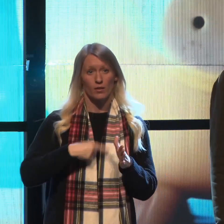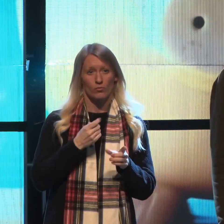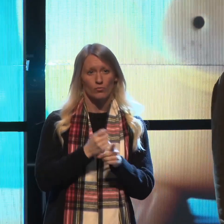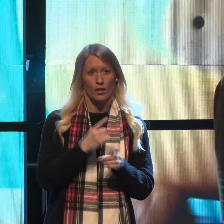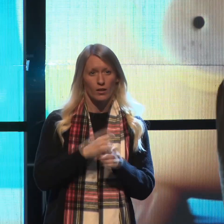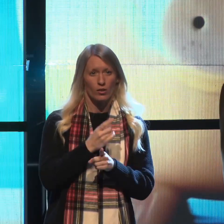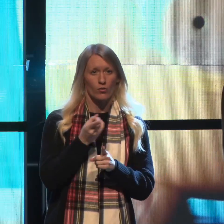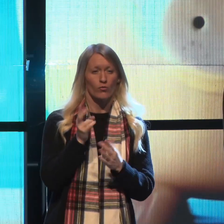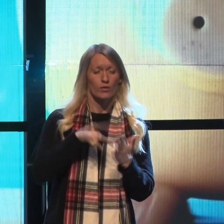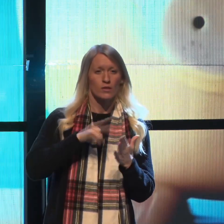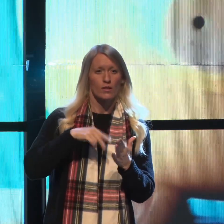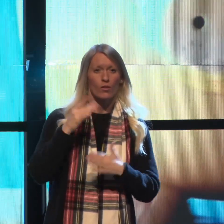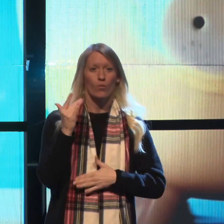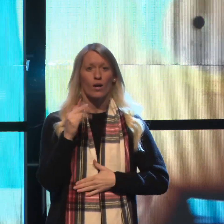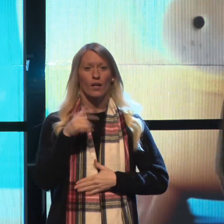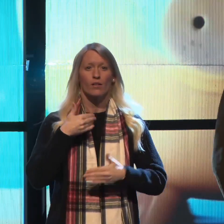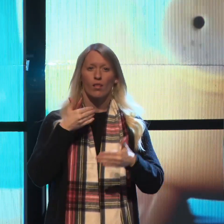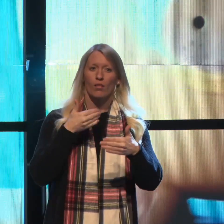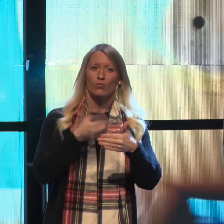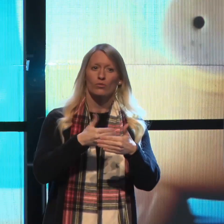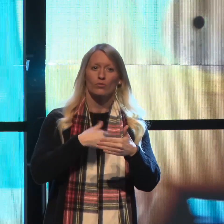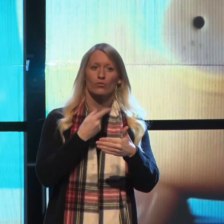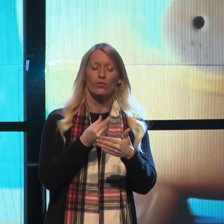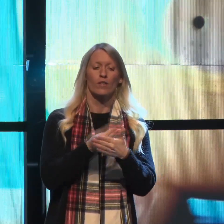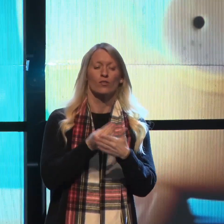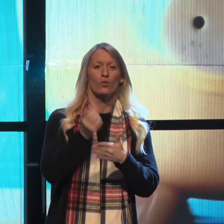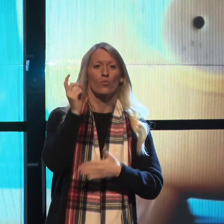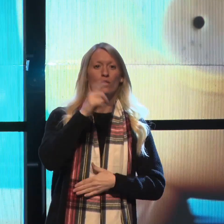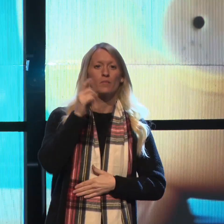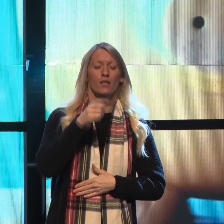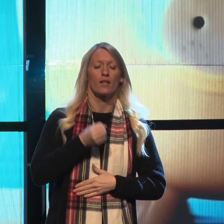life of financial wisdom and fulfillment.